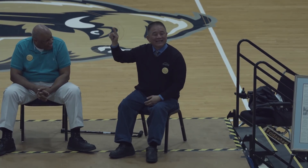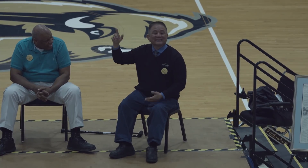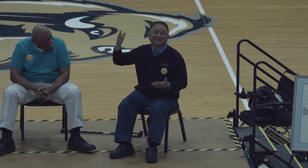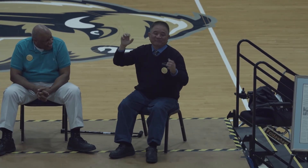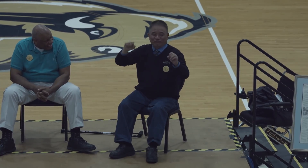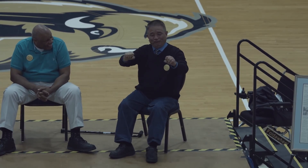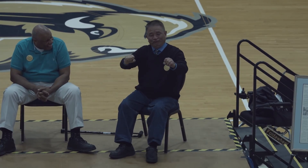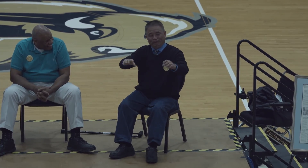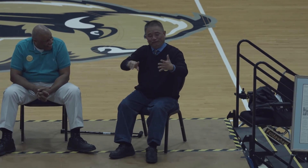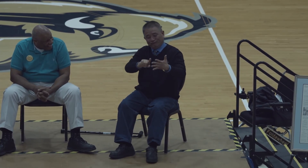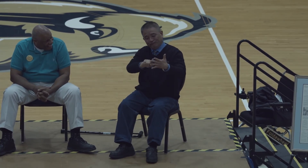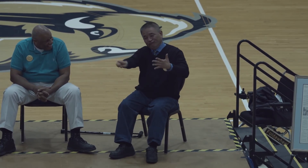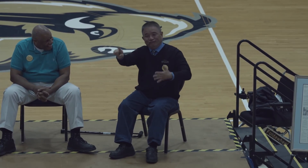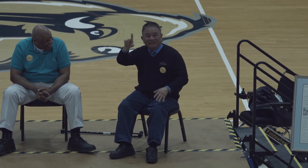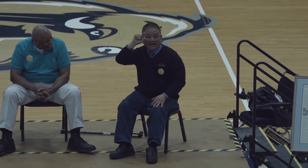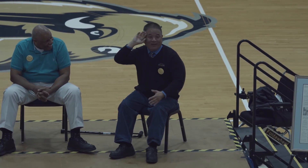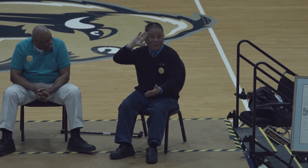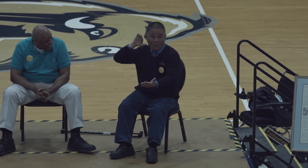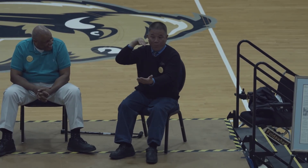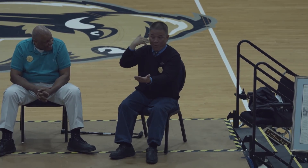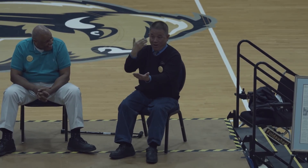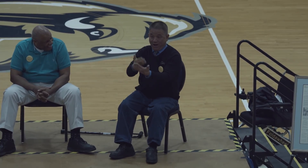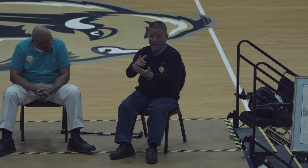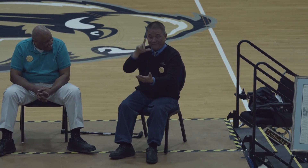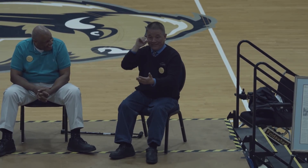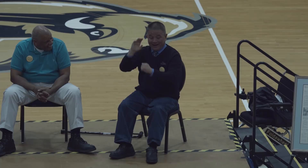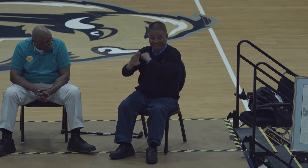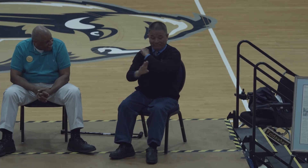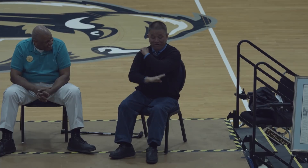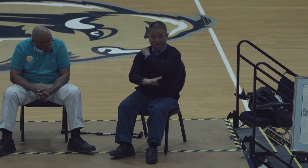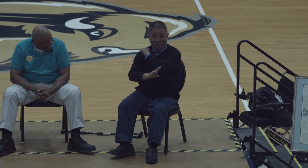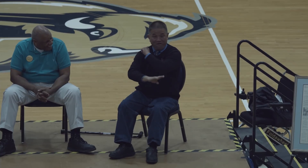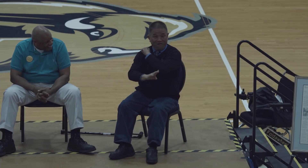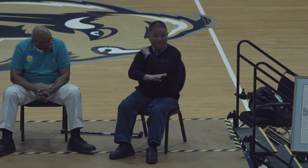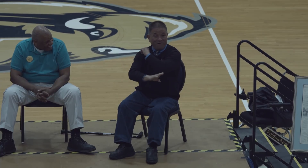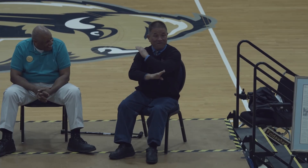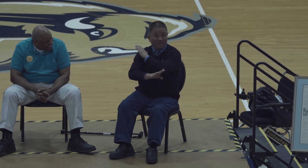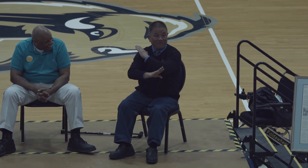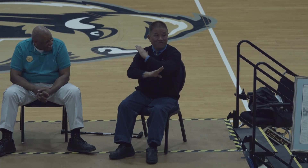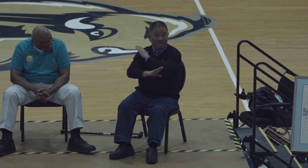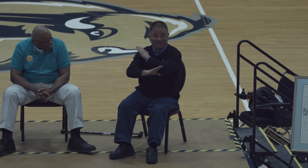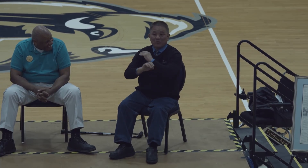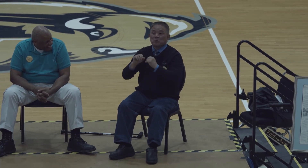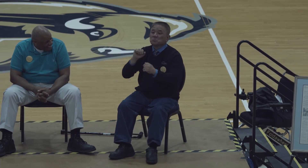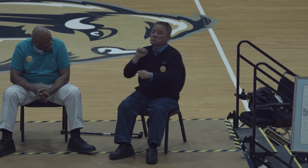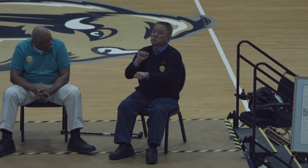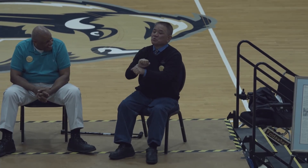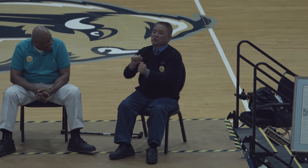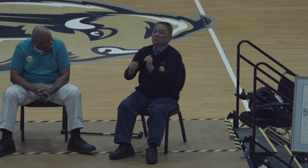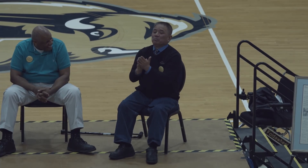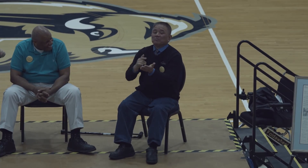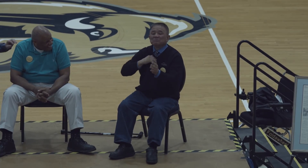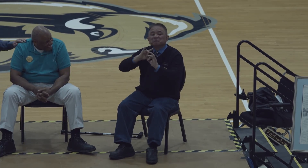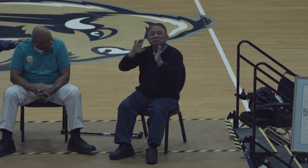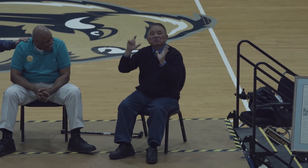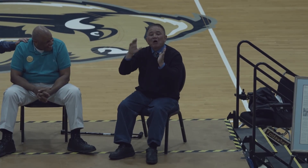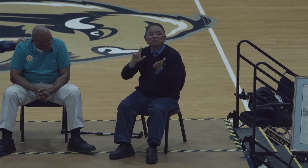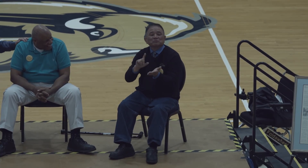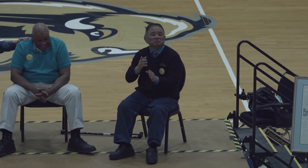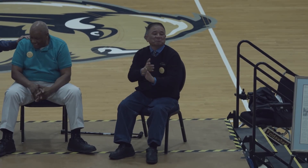but Gallaudet called me. So I transferred out after 1 year, came here in the fall, and as the semester was going along, I